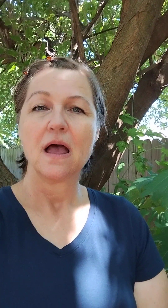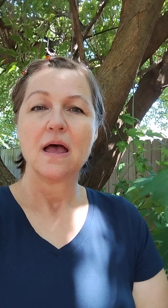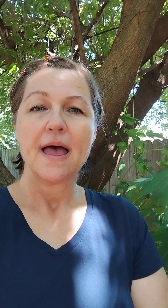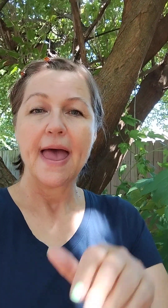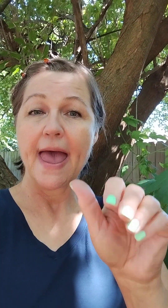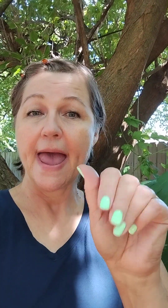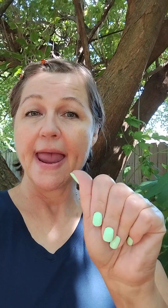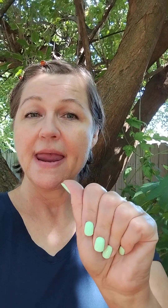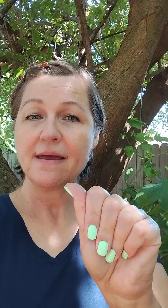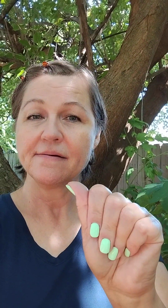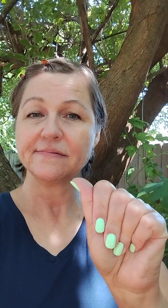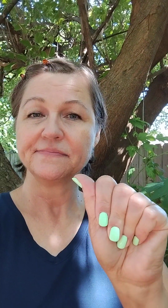A